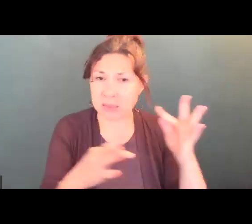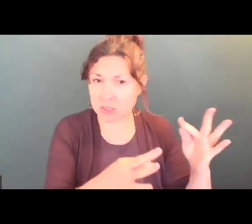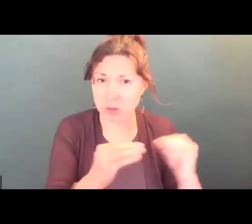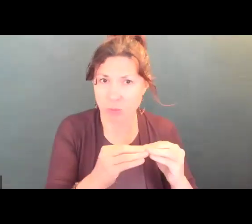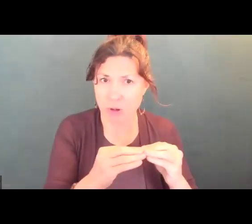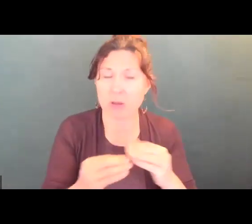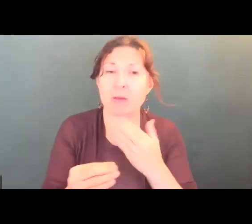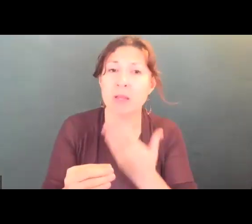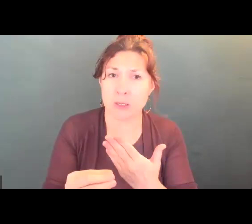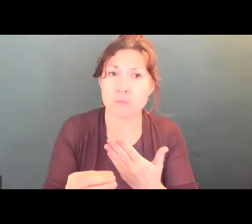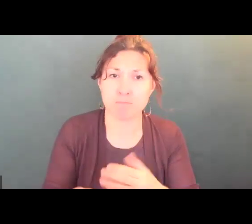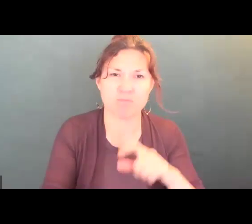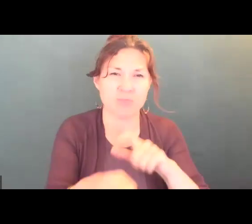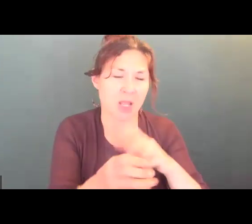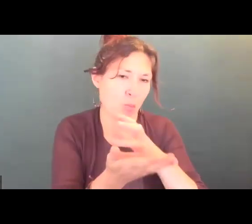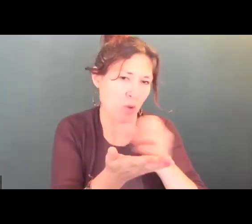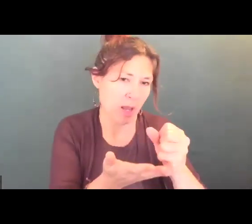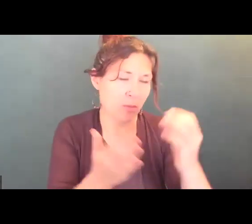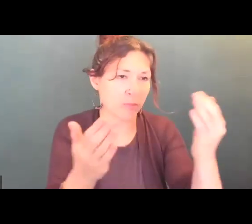you very much. Next speaker is Victoria Garcia.